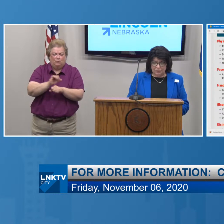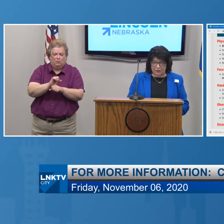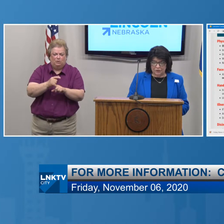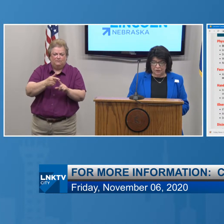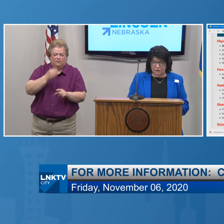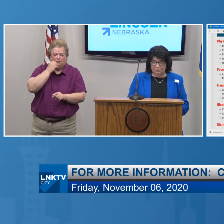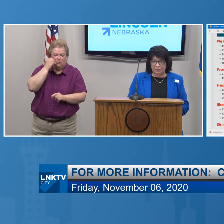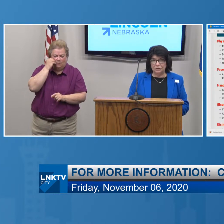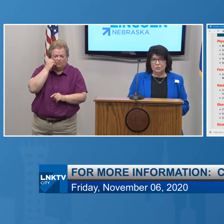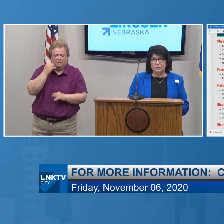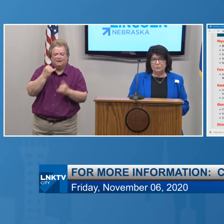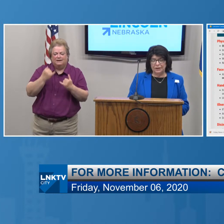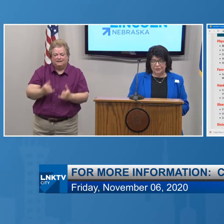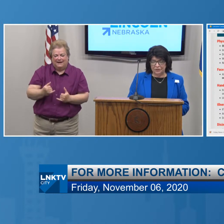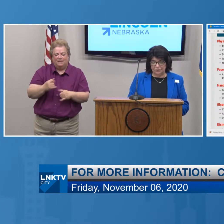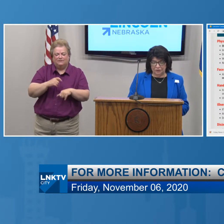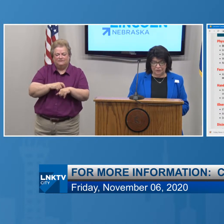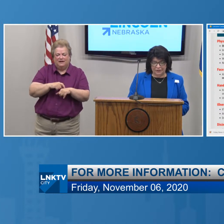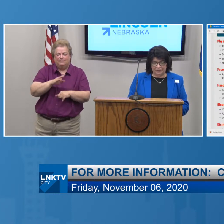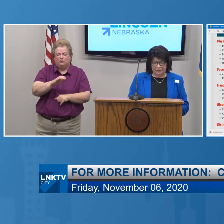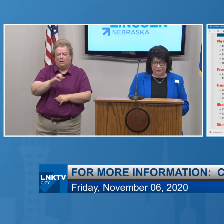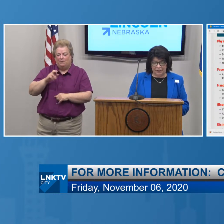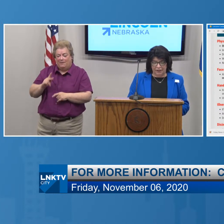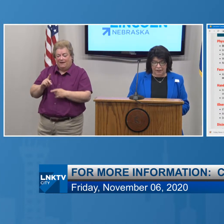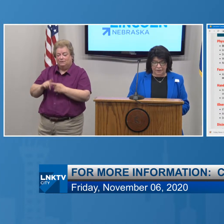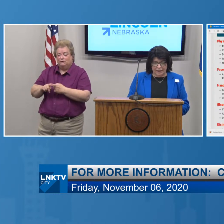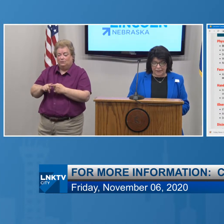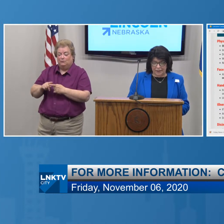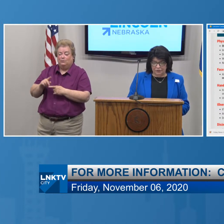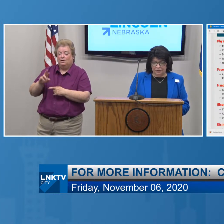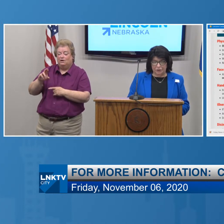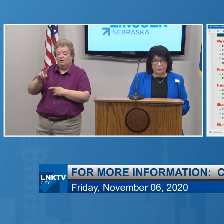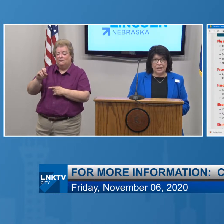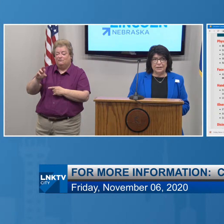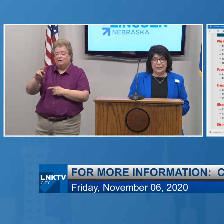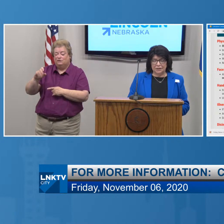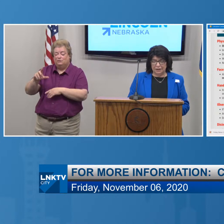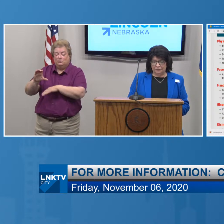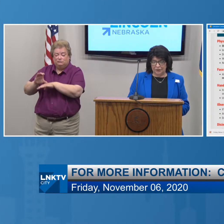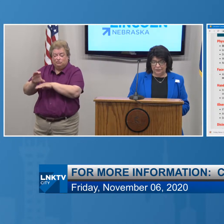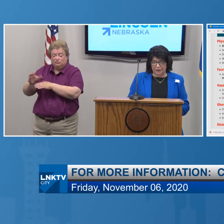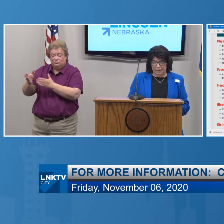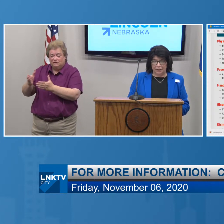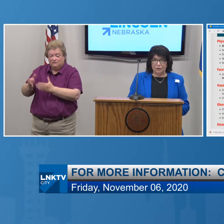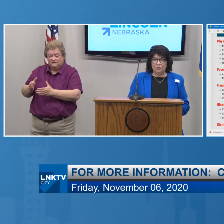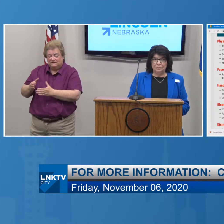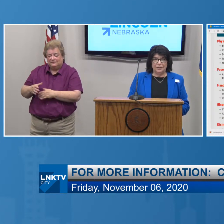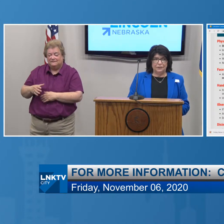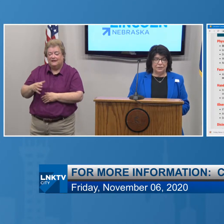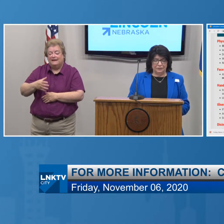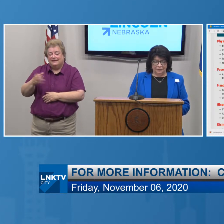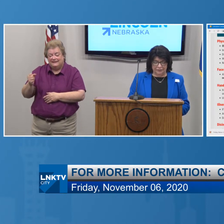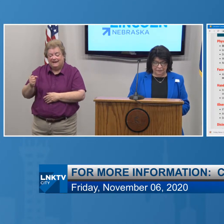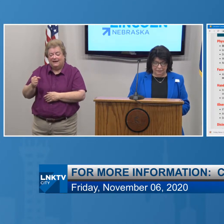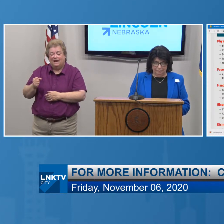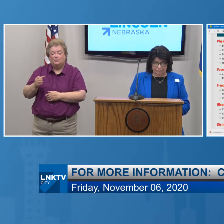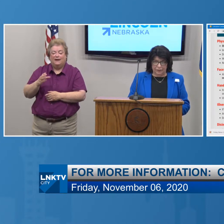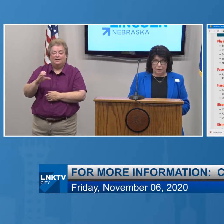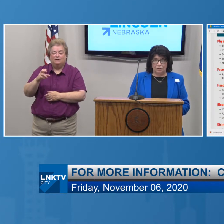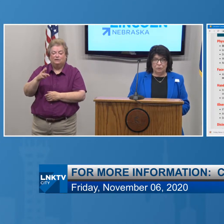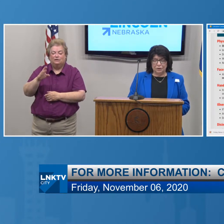time to return to virtual religious services, takeout or no contact deliveries, and curbside